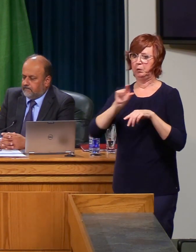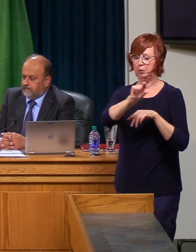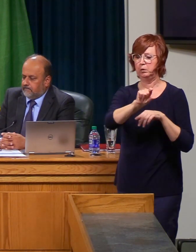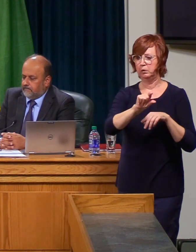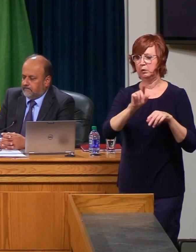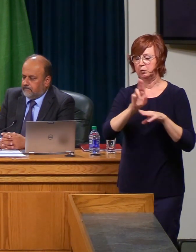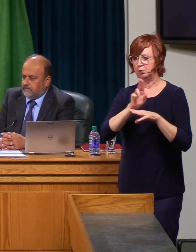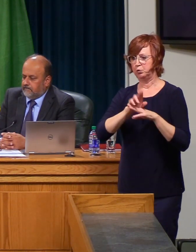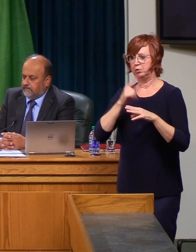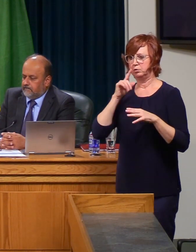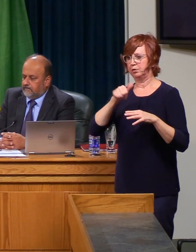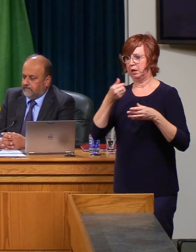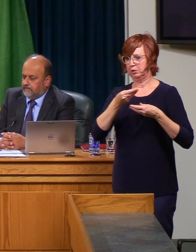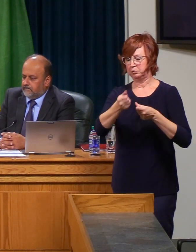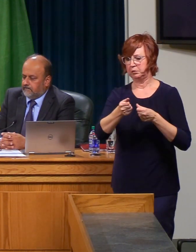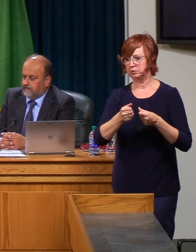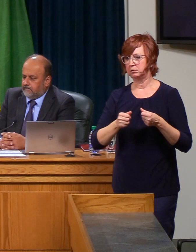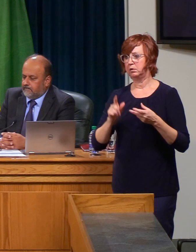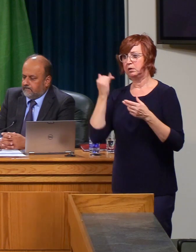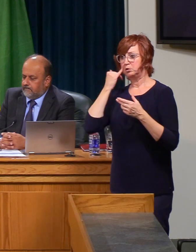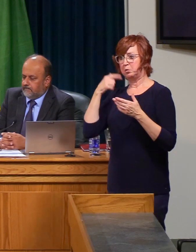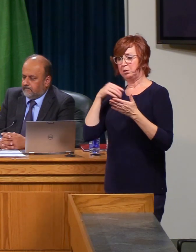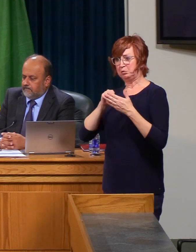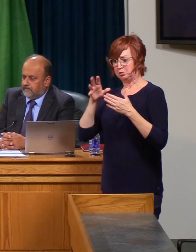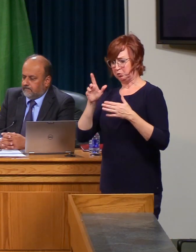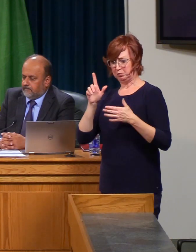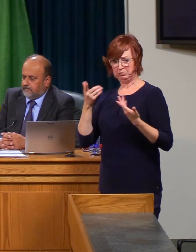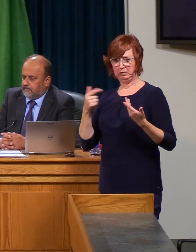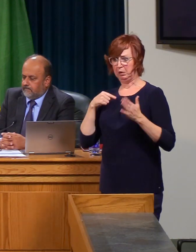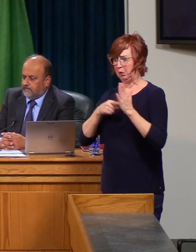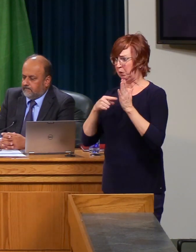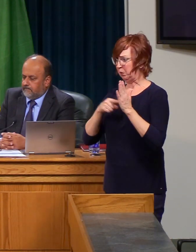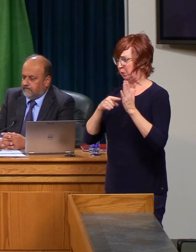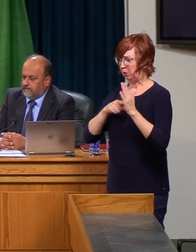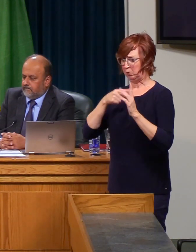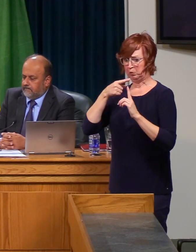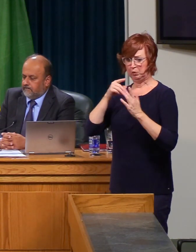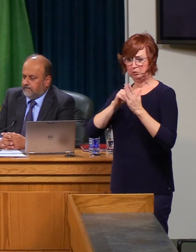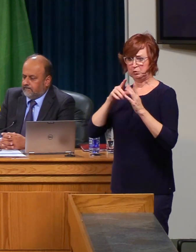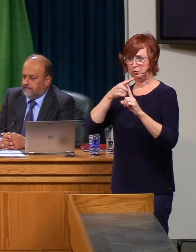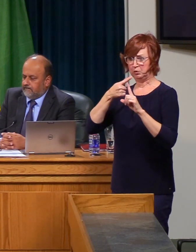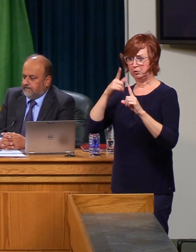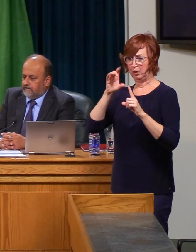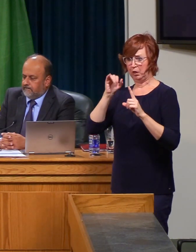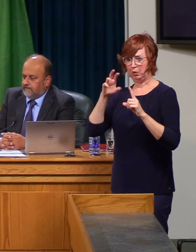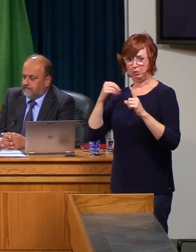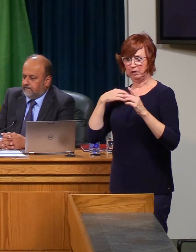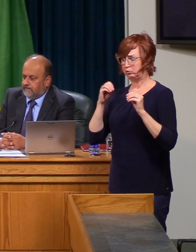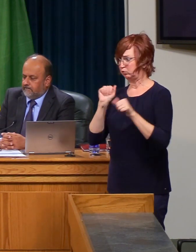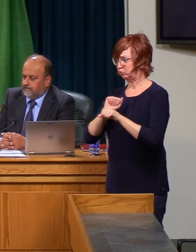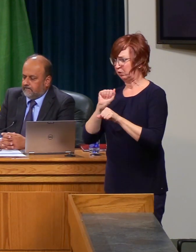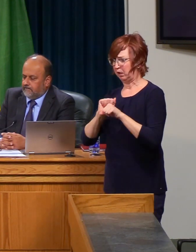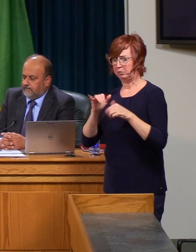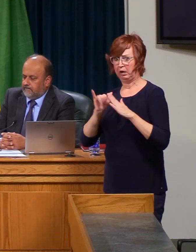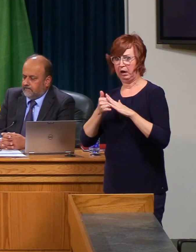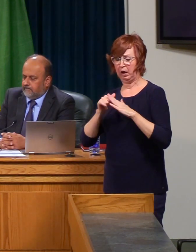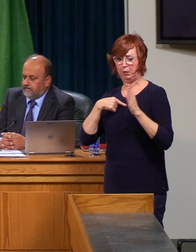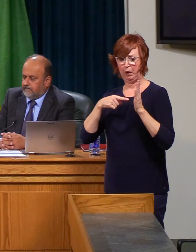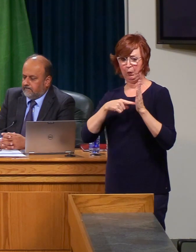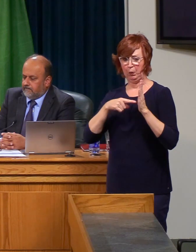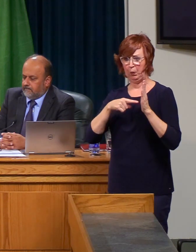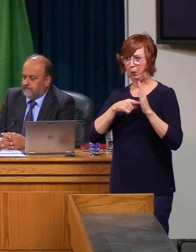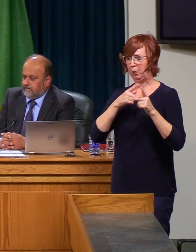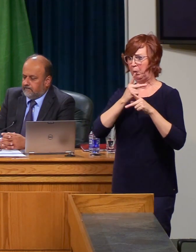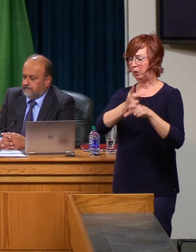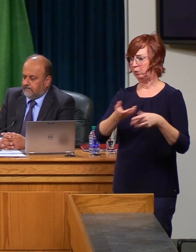you have. If you are a student that has a student loan payment, that is going to be addressed in this package. So those behind every person